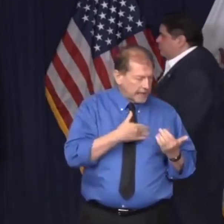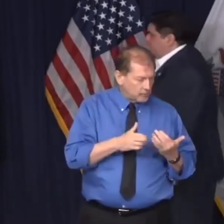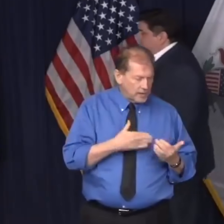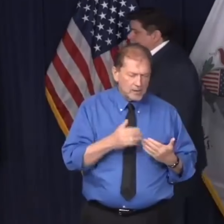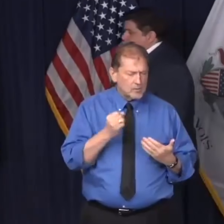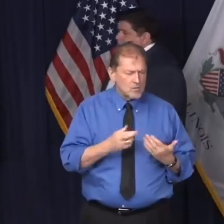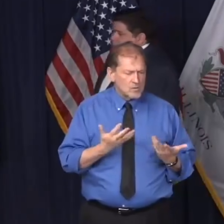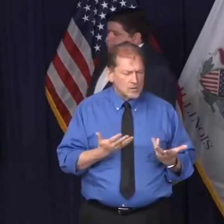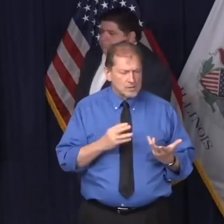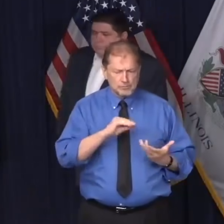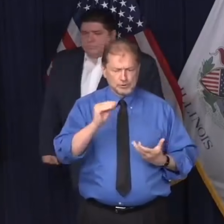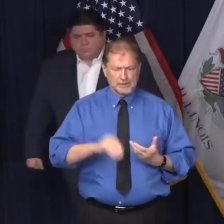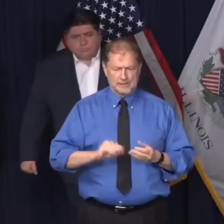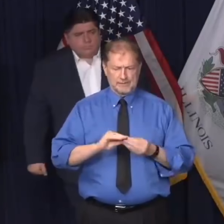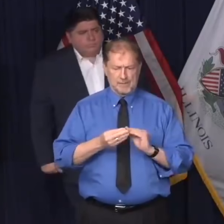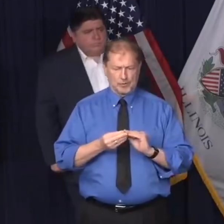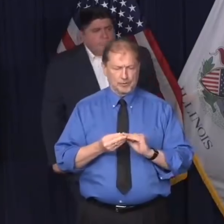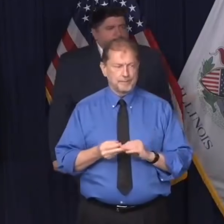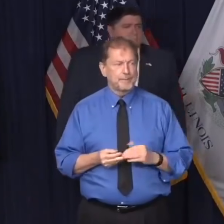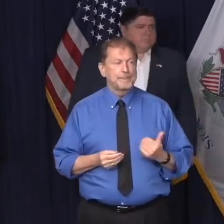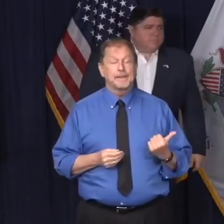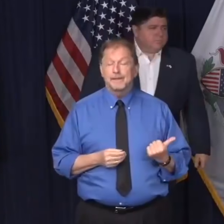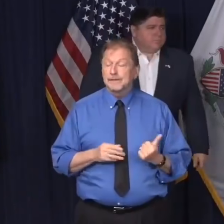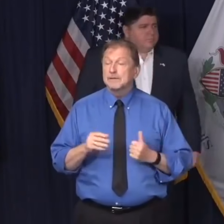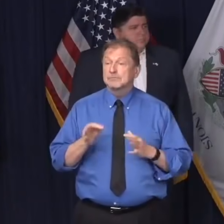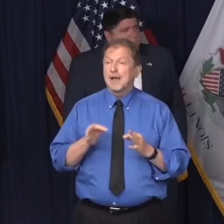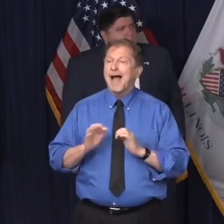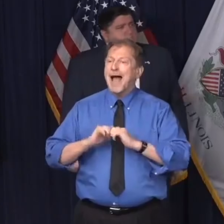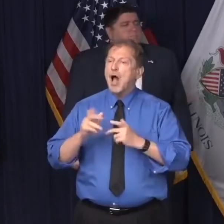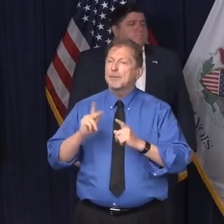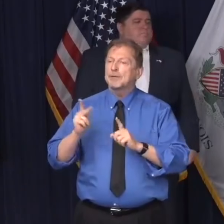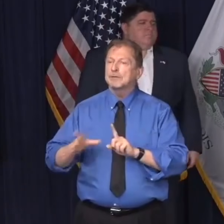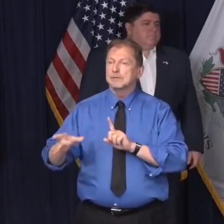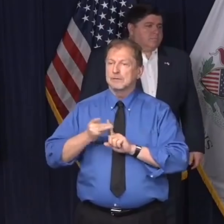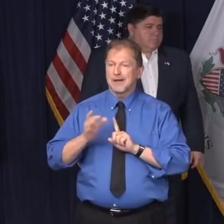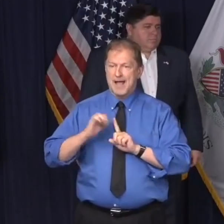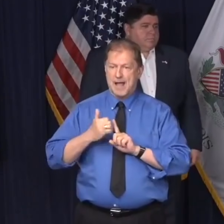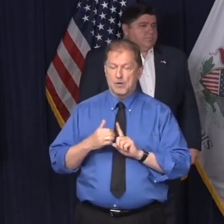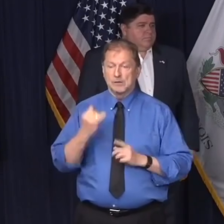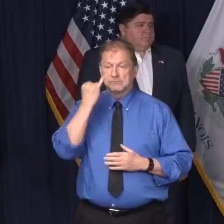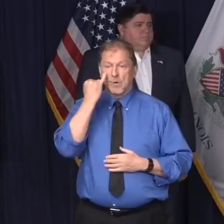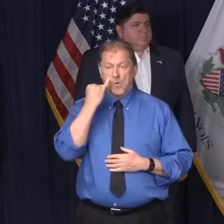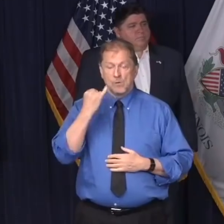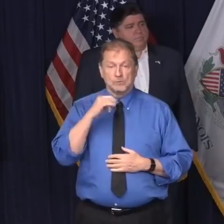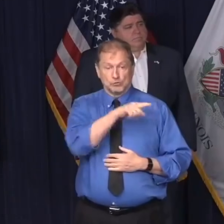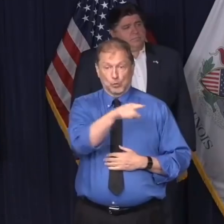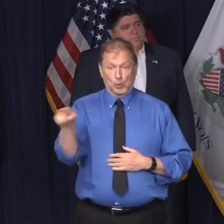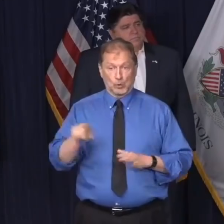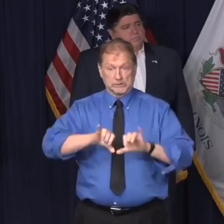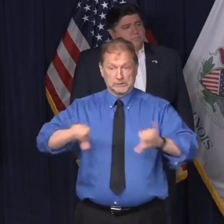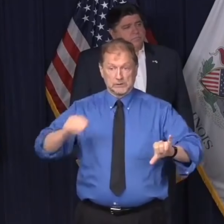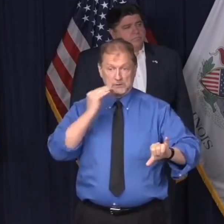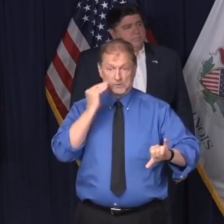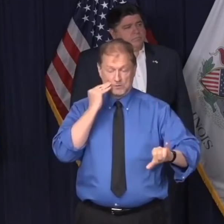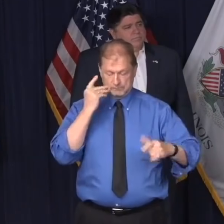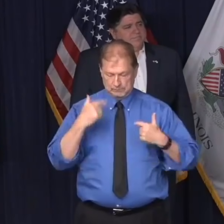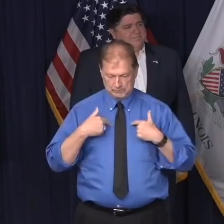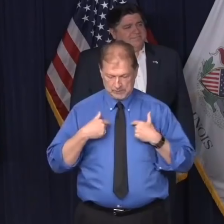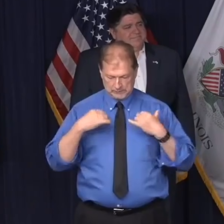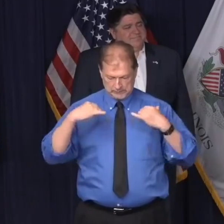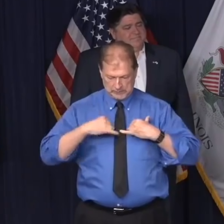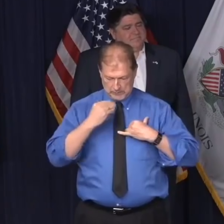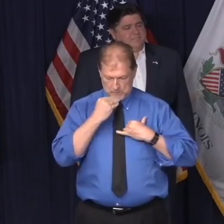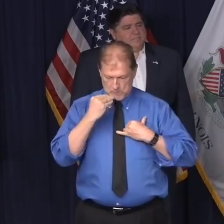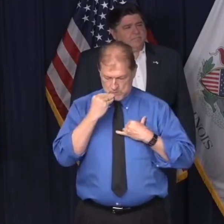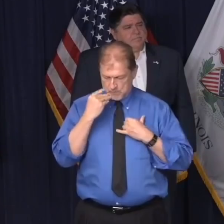Well, just to review how this virus is transmitted, if you have been home for I don't know how many days now.